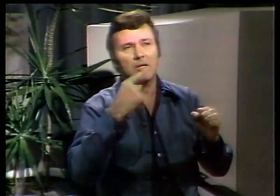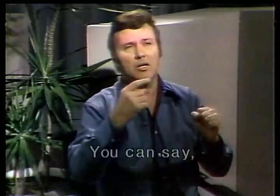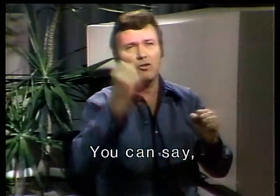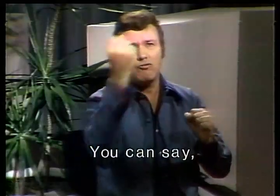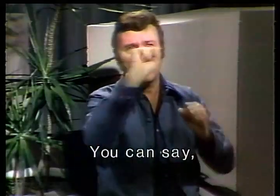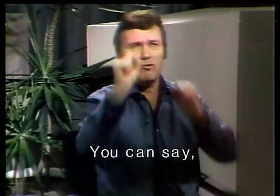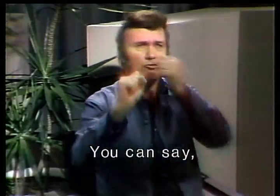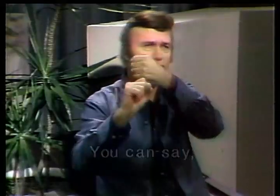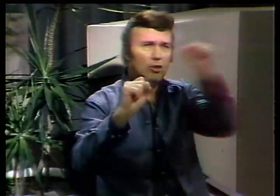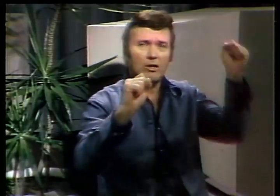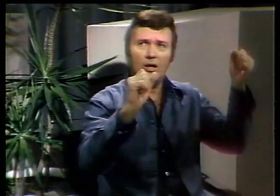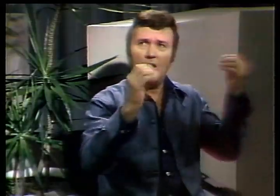Raise.